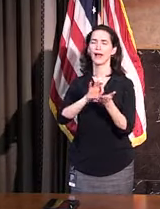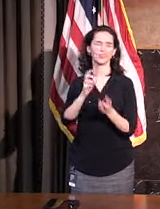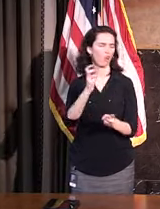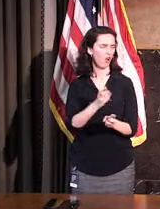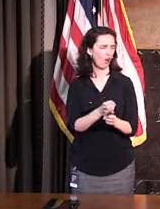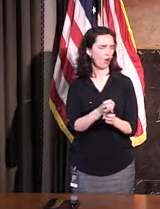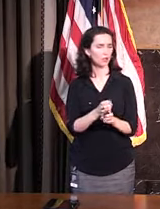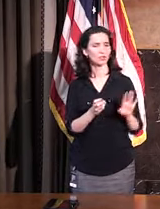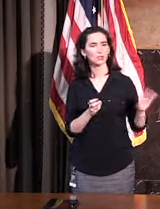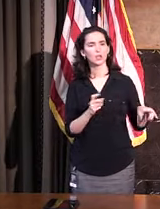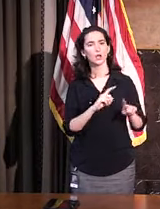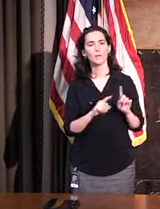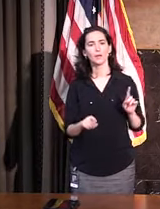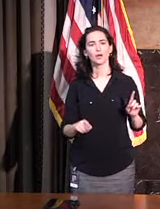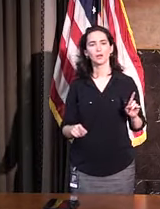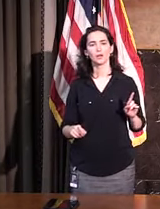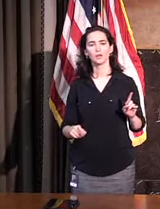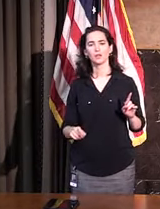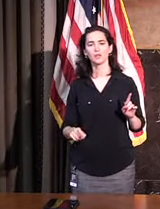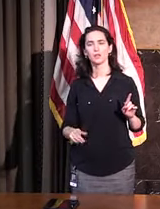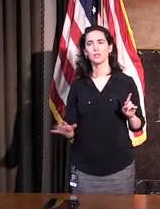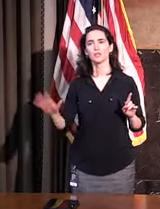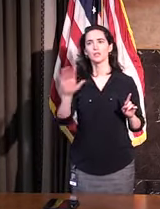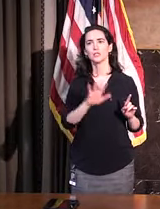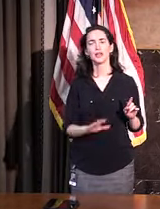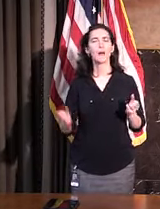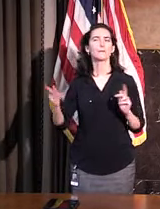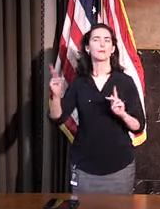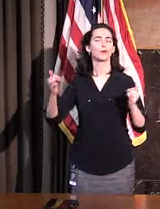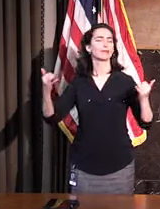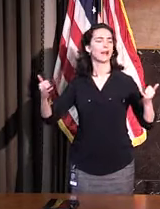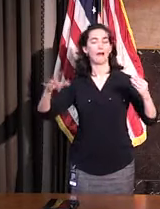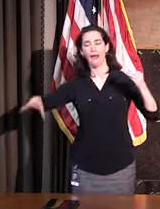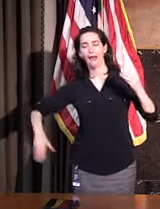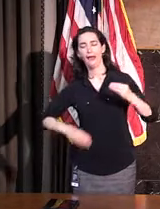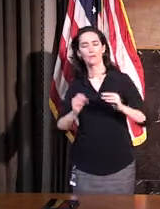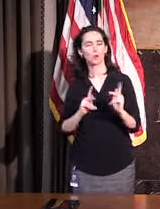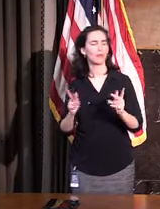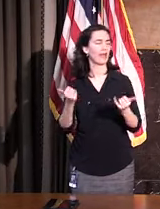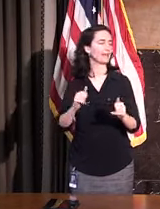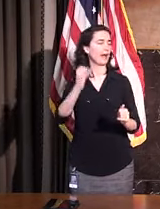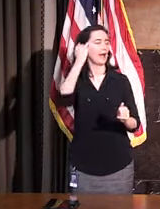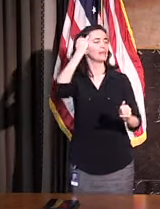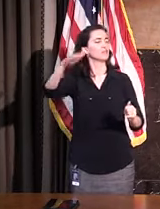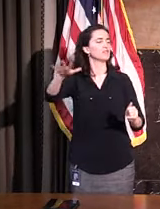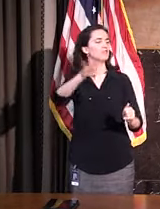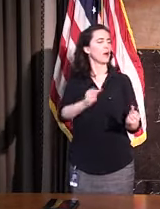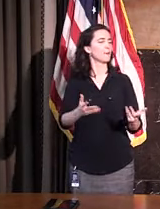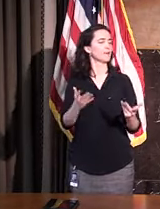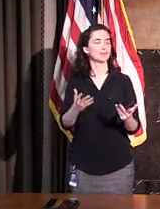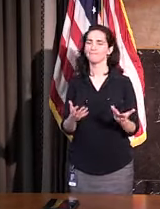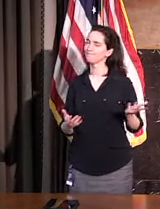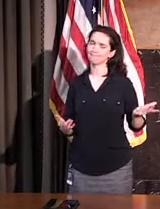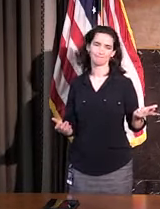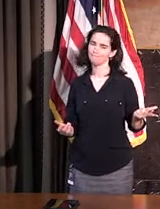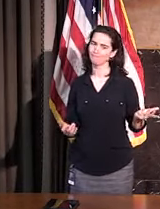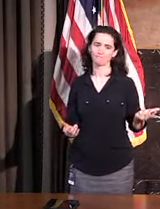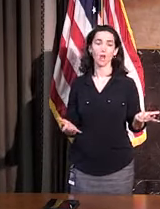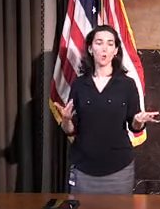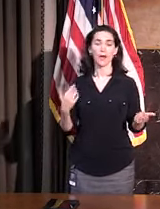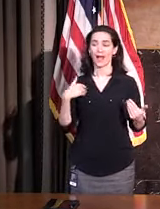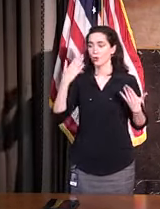know, what this expansion means for how many people are now eligible? You know, I really don't, because we don't have great data of how many